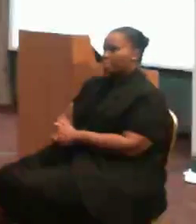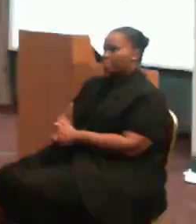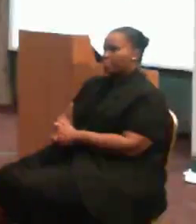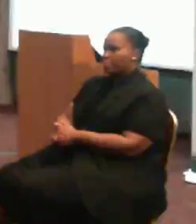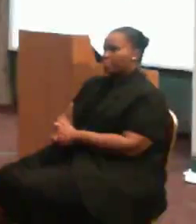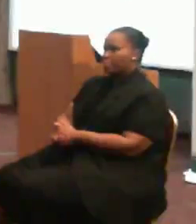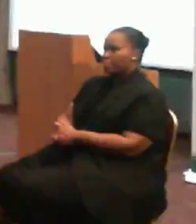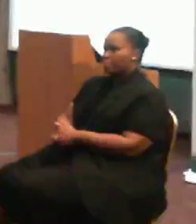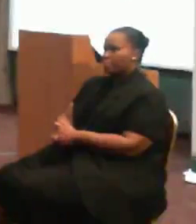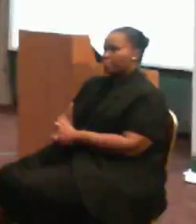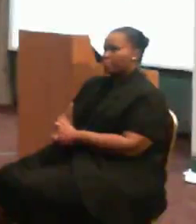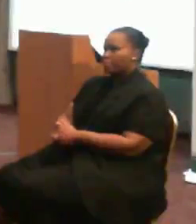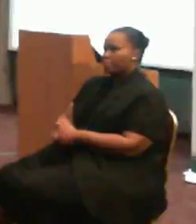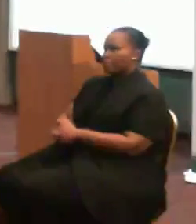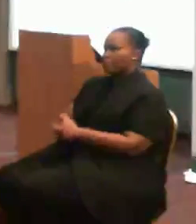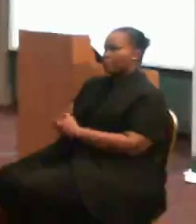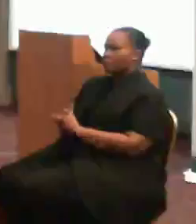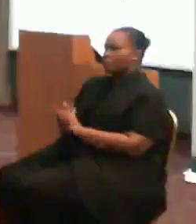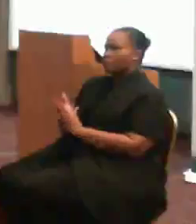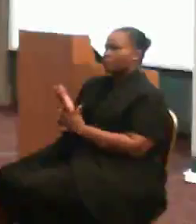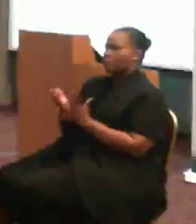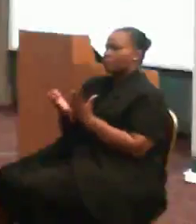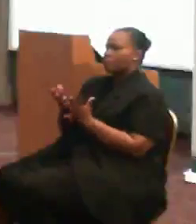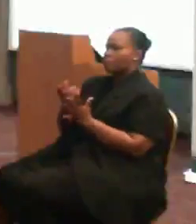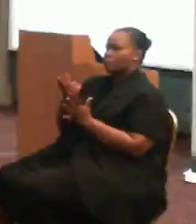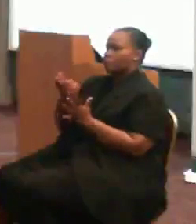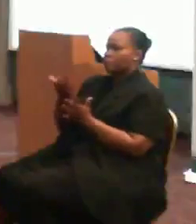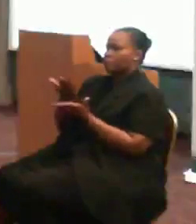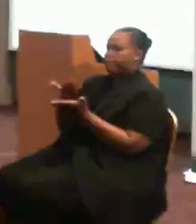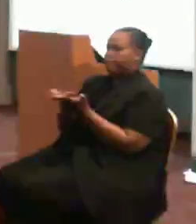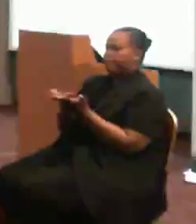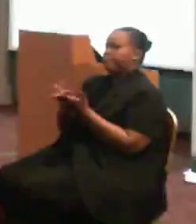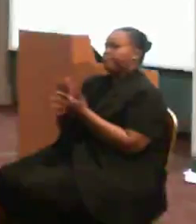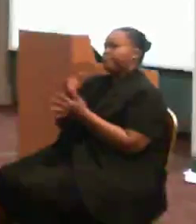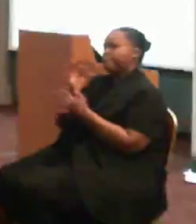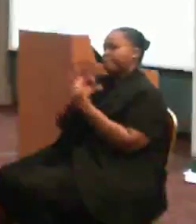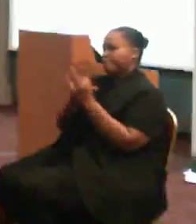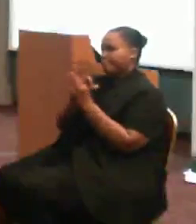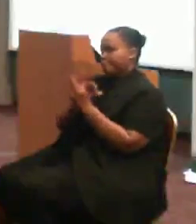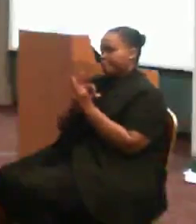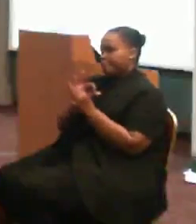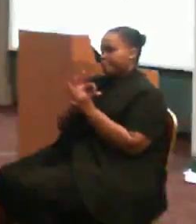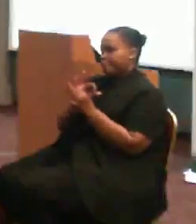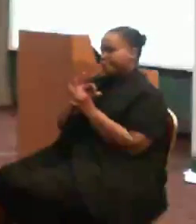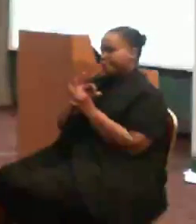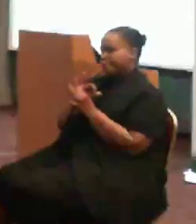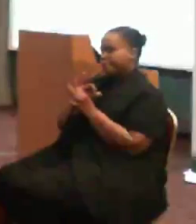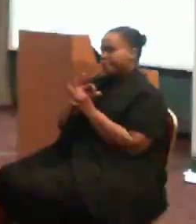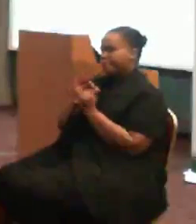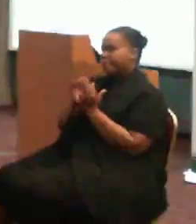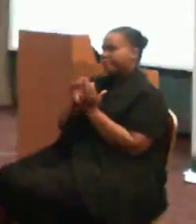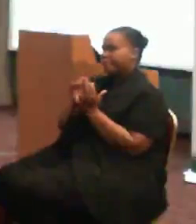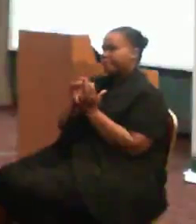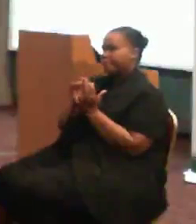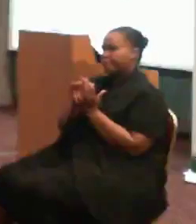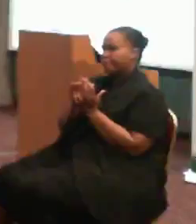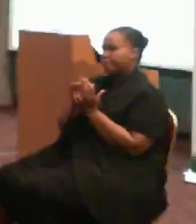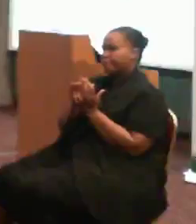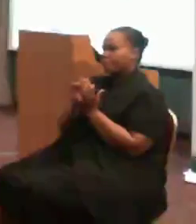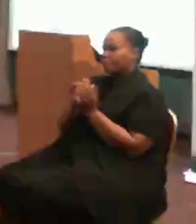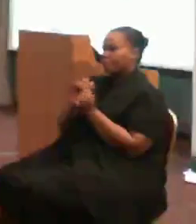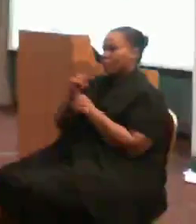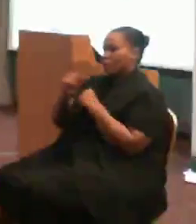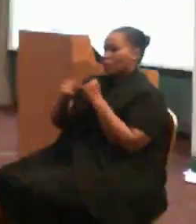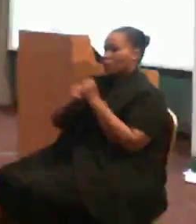maybe you can just put it in context, is what you just said to us today. And this is page 5 of your annual report